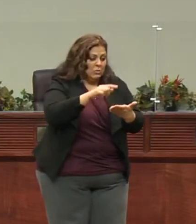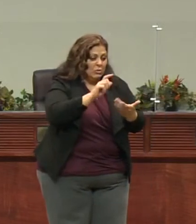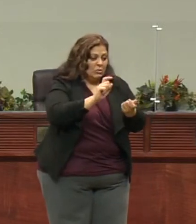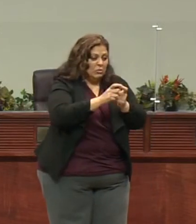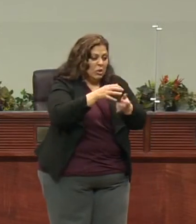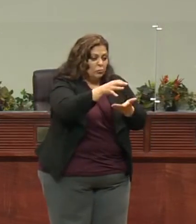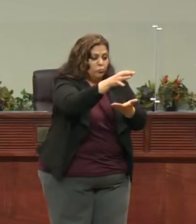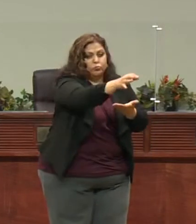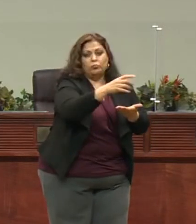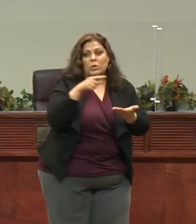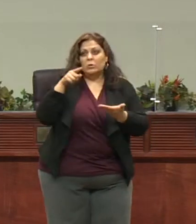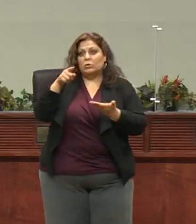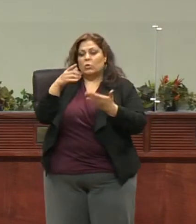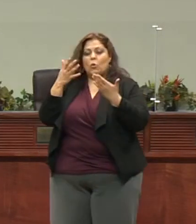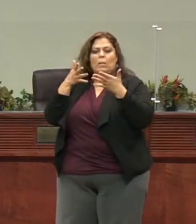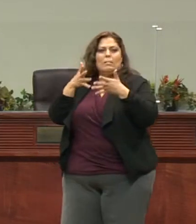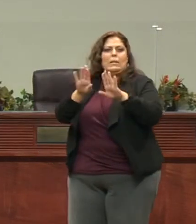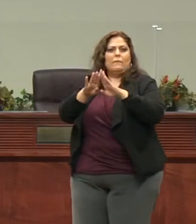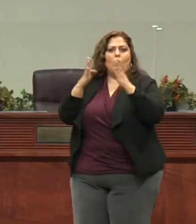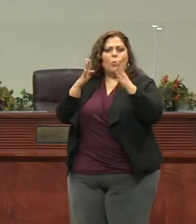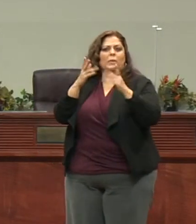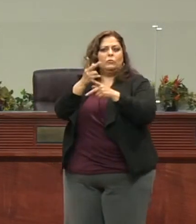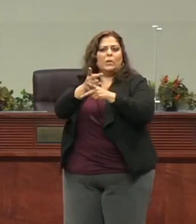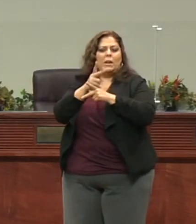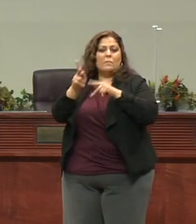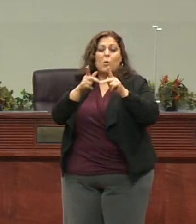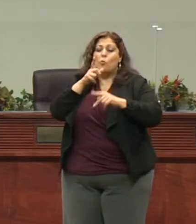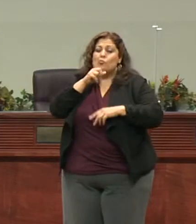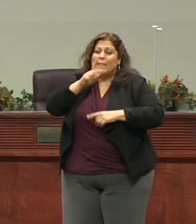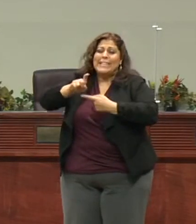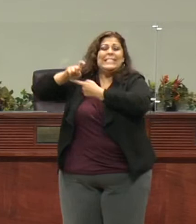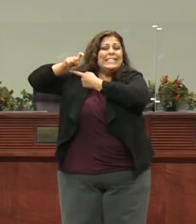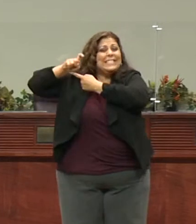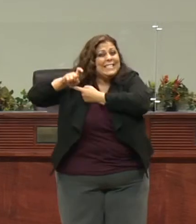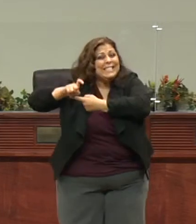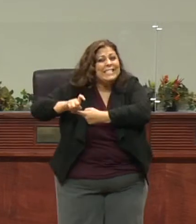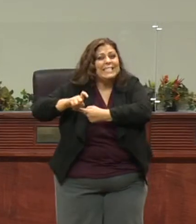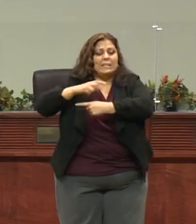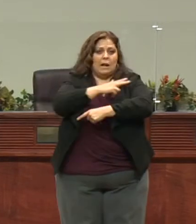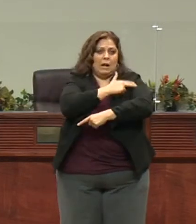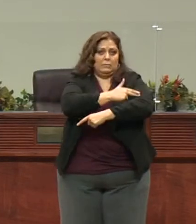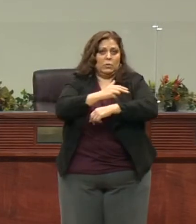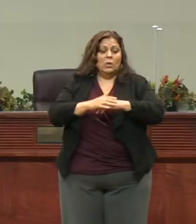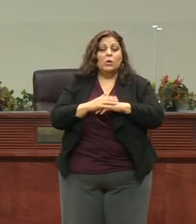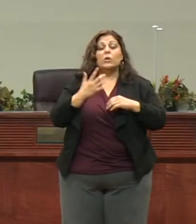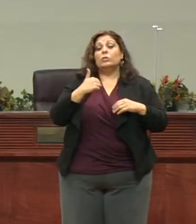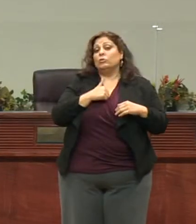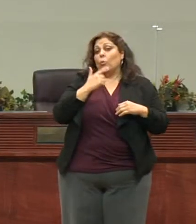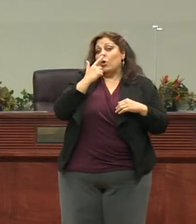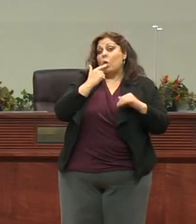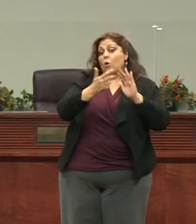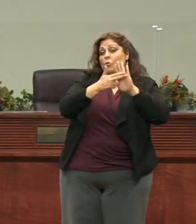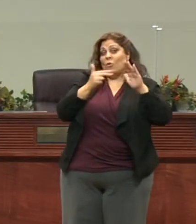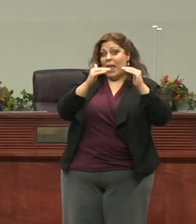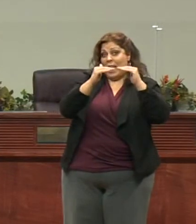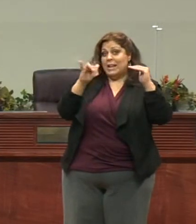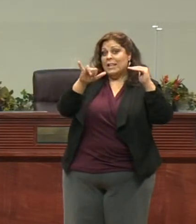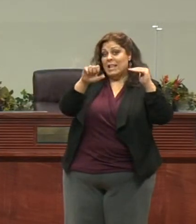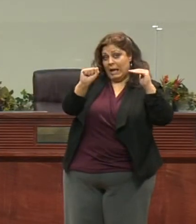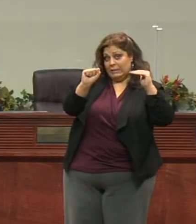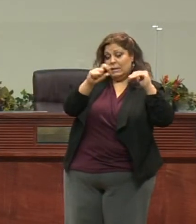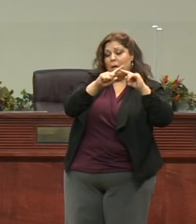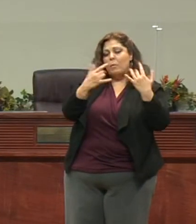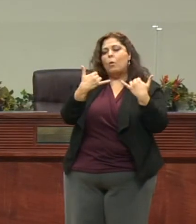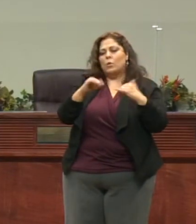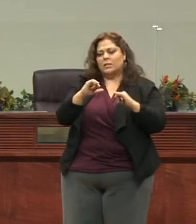care for the patients that need our services. So right now, even though that we are red, AdventHealth stands ready to continue to